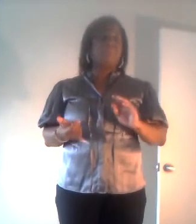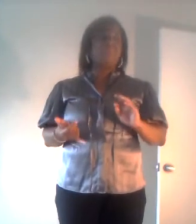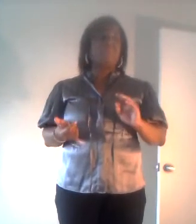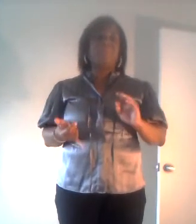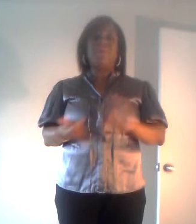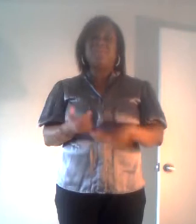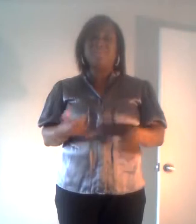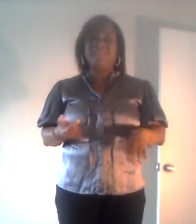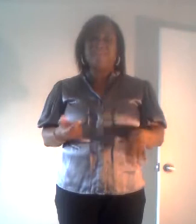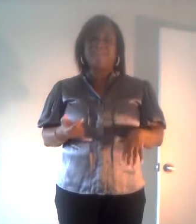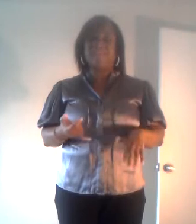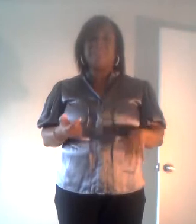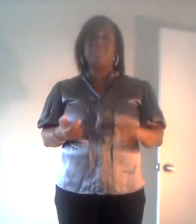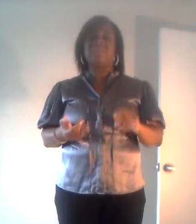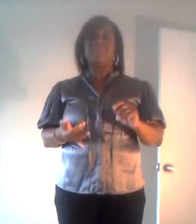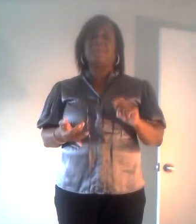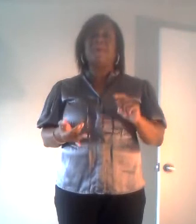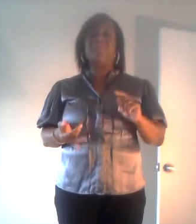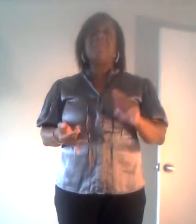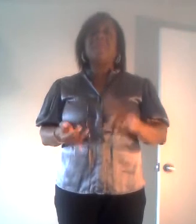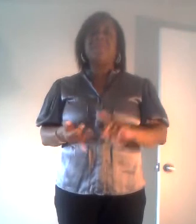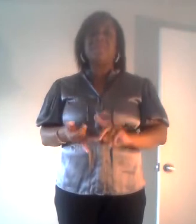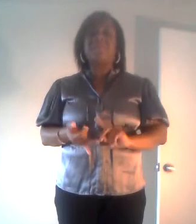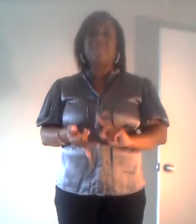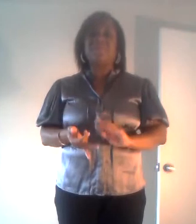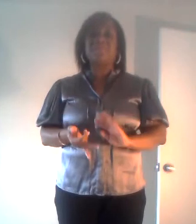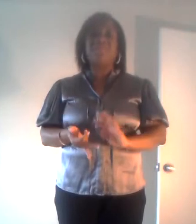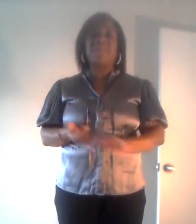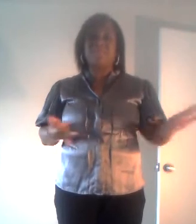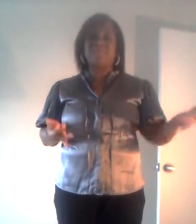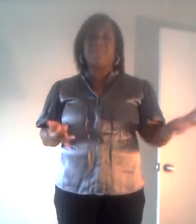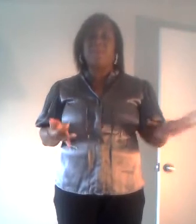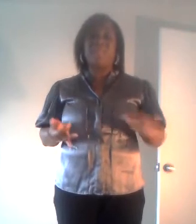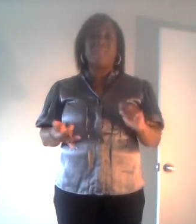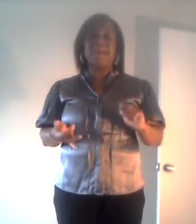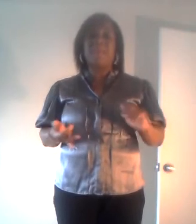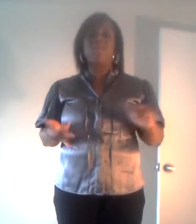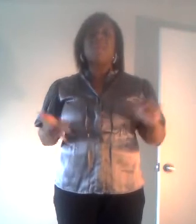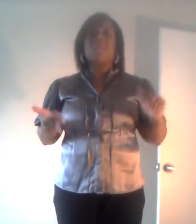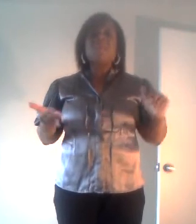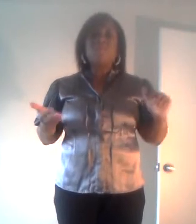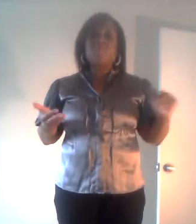just boneless, skinless chicken breasts all the time, eating just fish all the time.